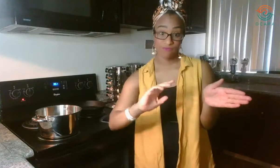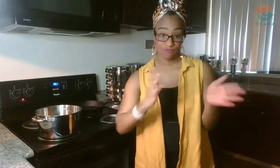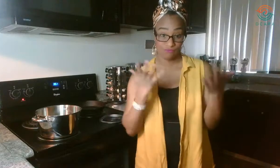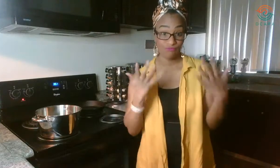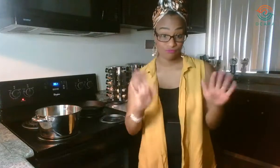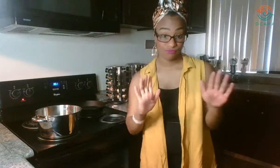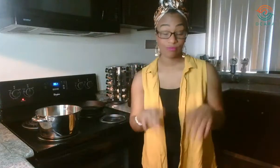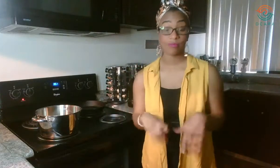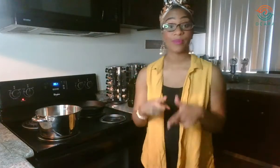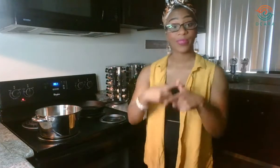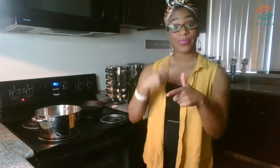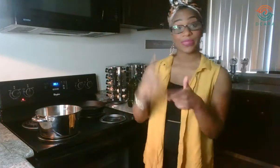Not full, just halfway.